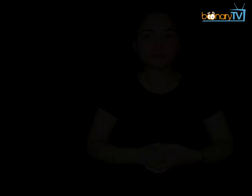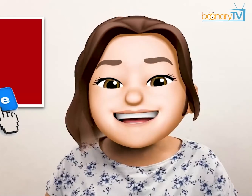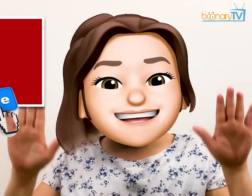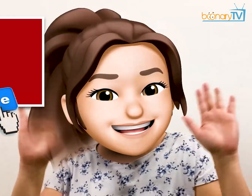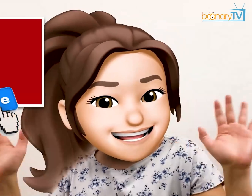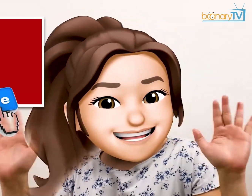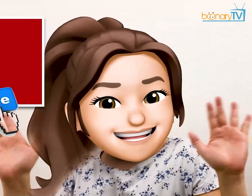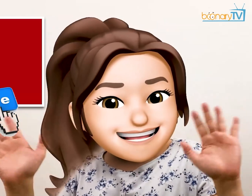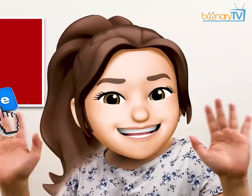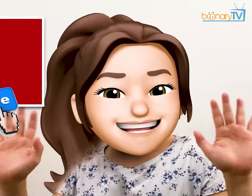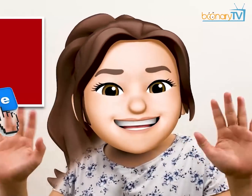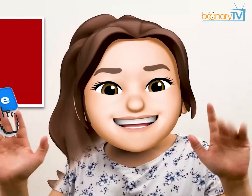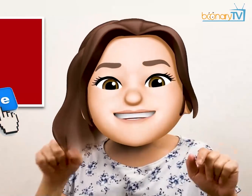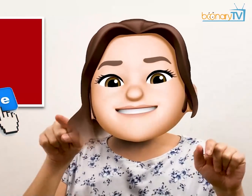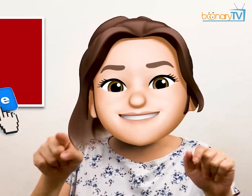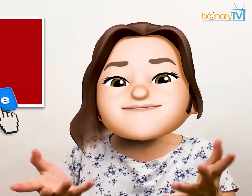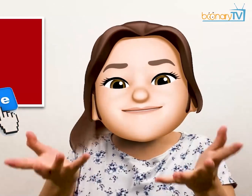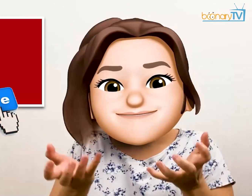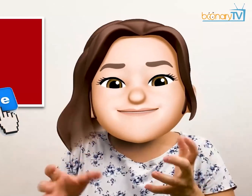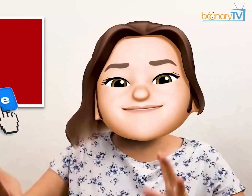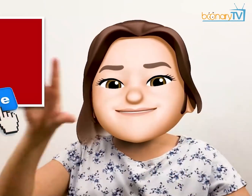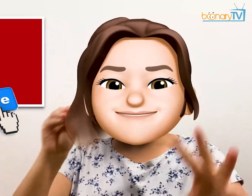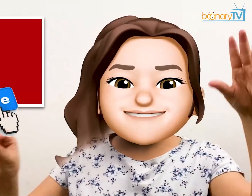If you have listed in the basin,